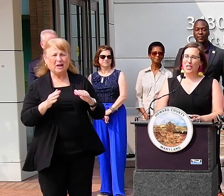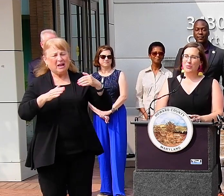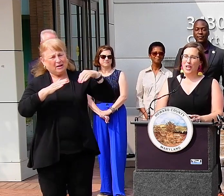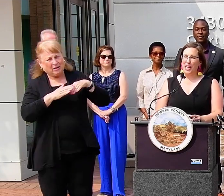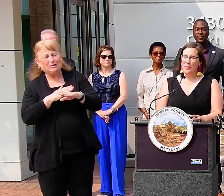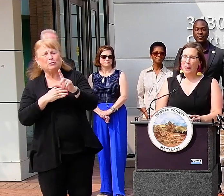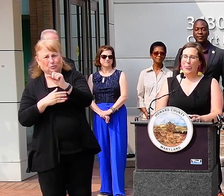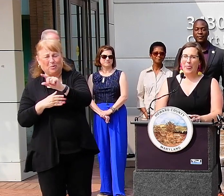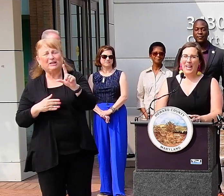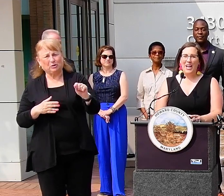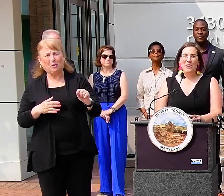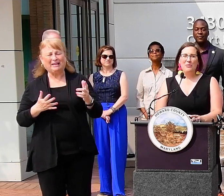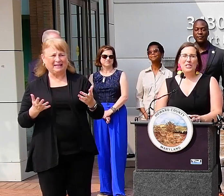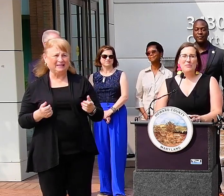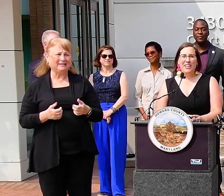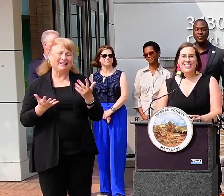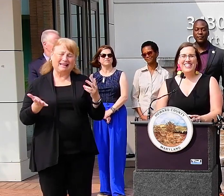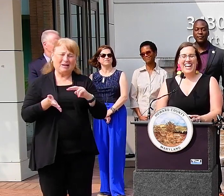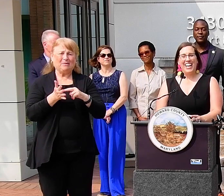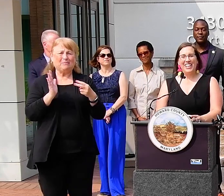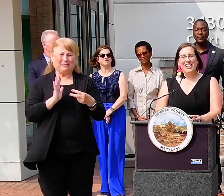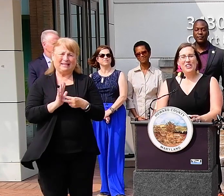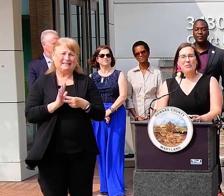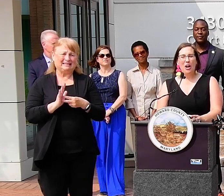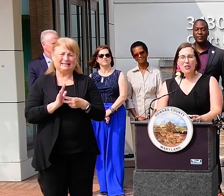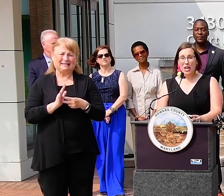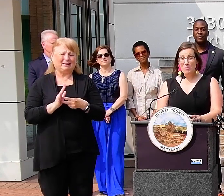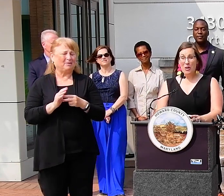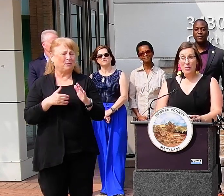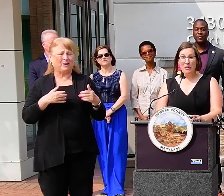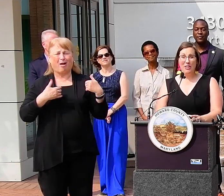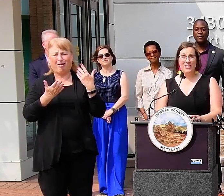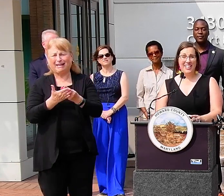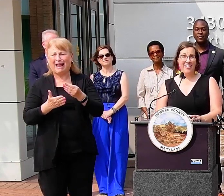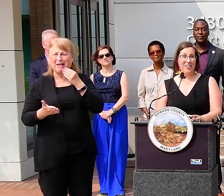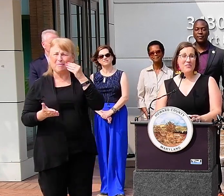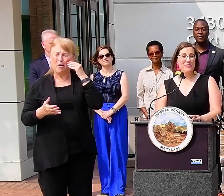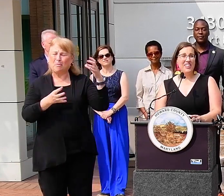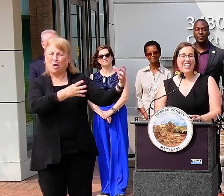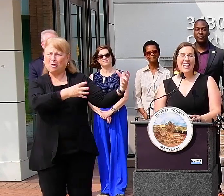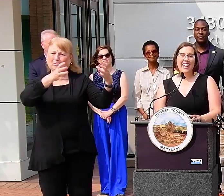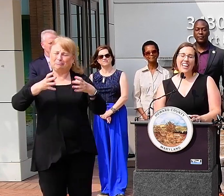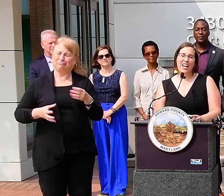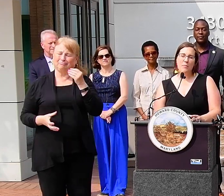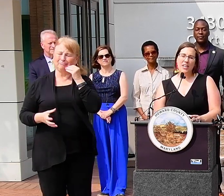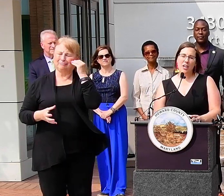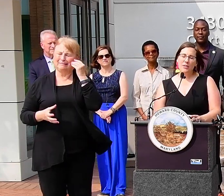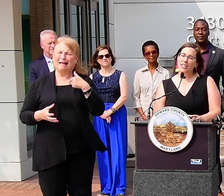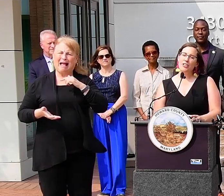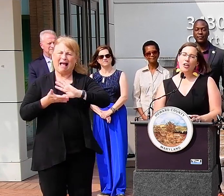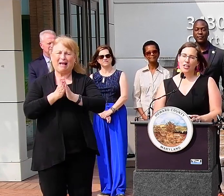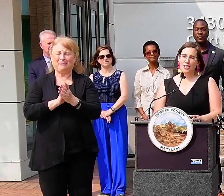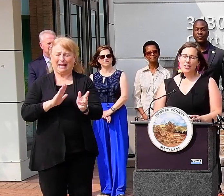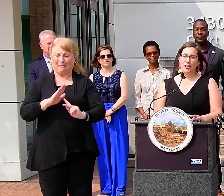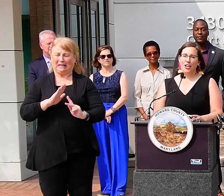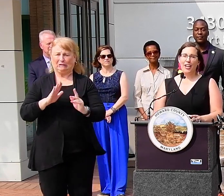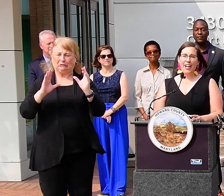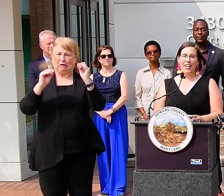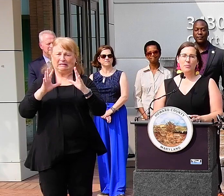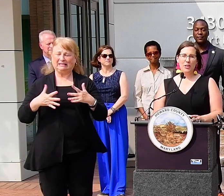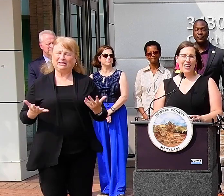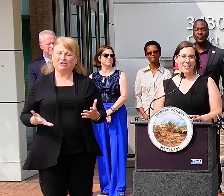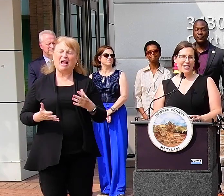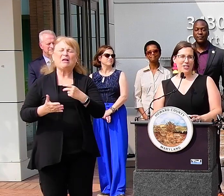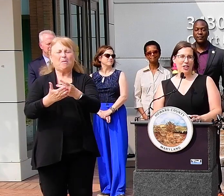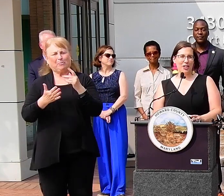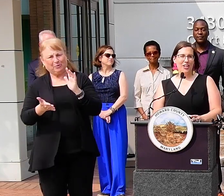into 2020, which means that we all came home all together and I became a kindergarten teacher